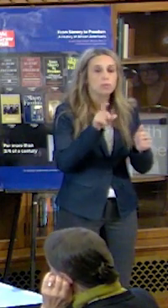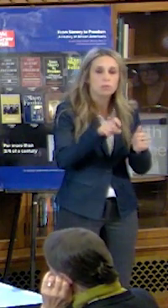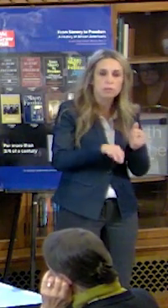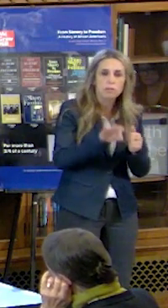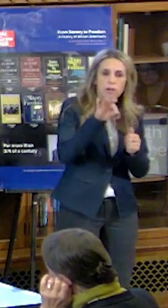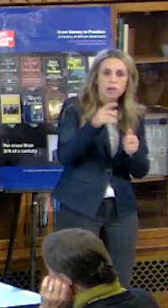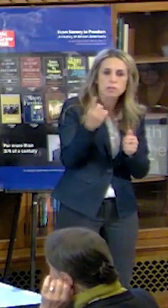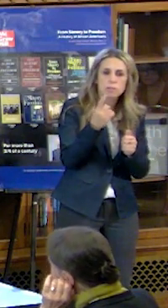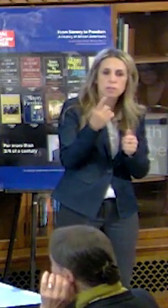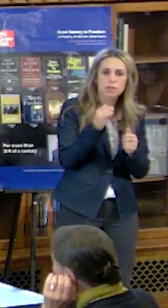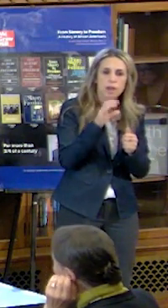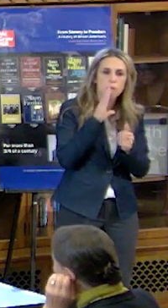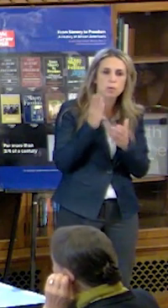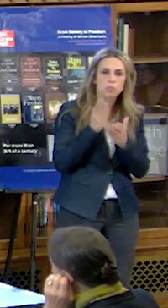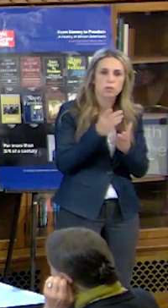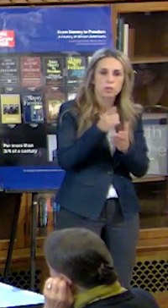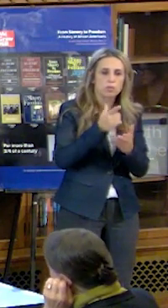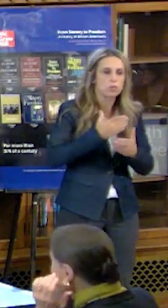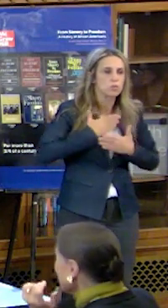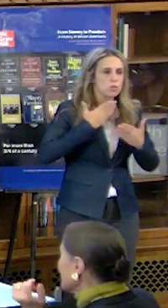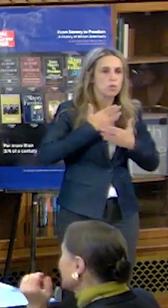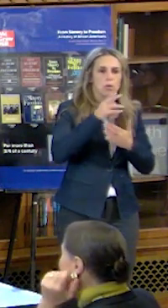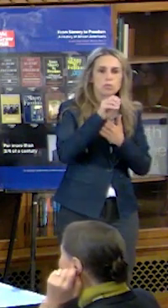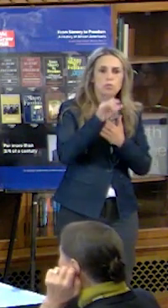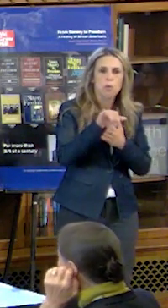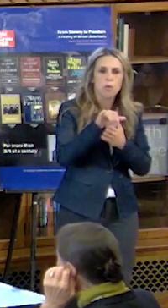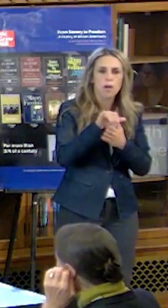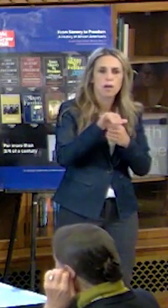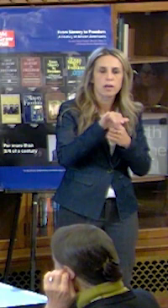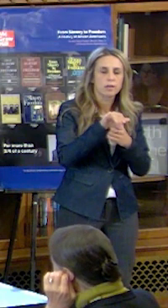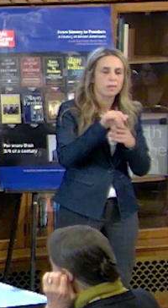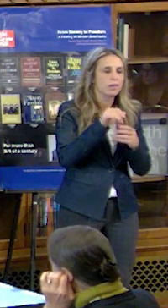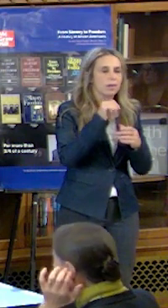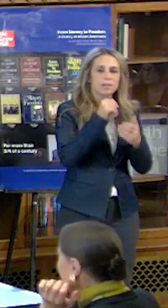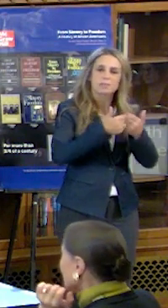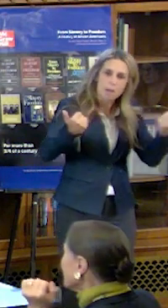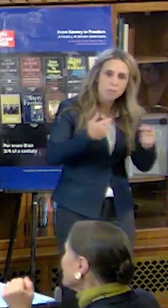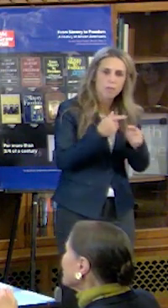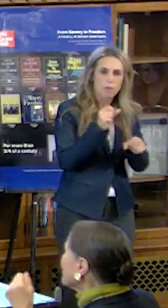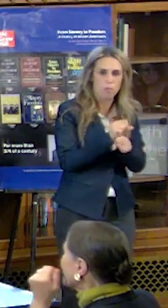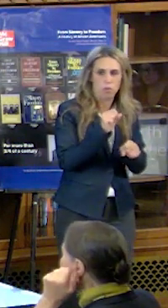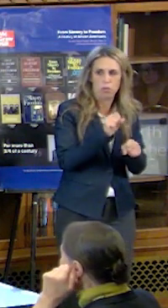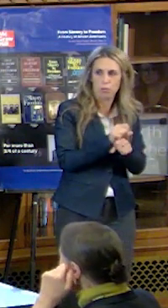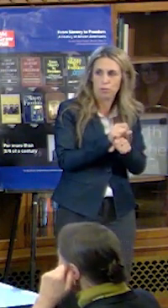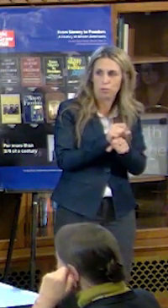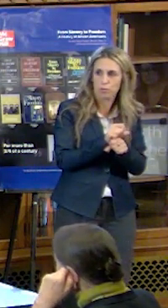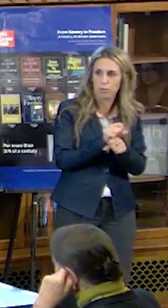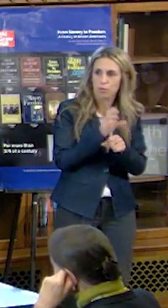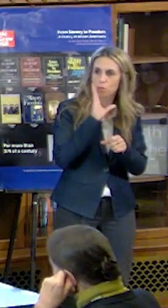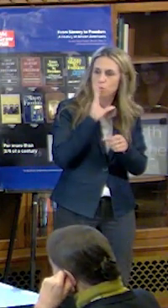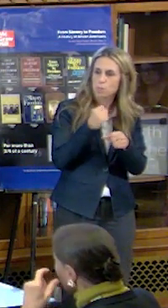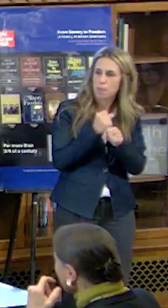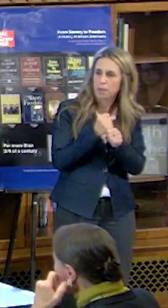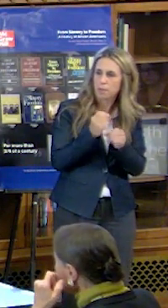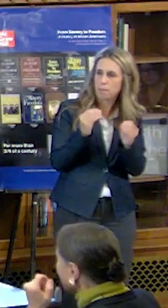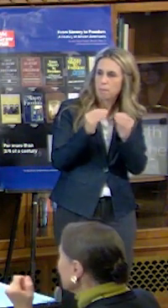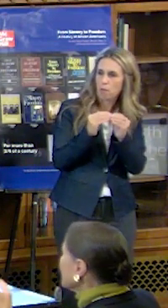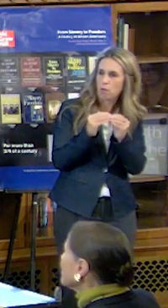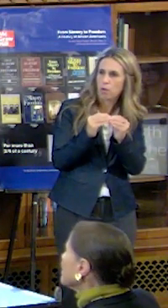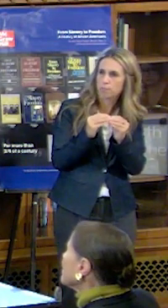something that was going to bring you Joy outside of the work so able to make it a bit